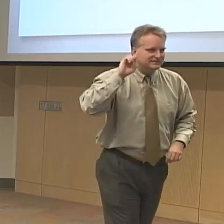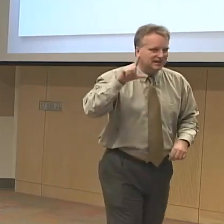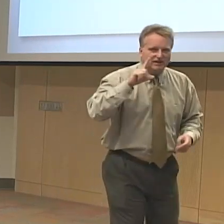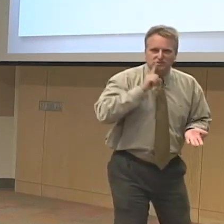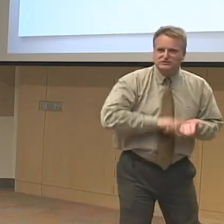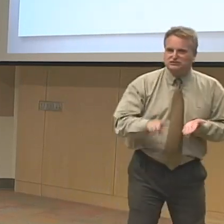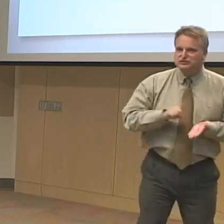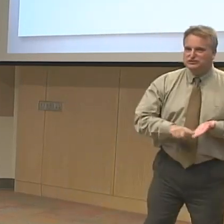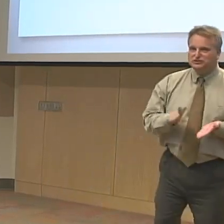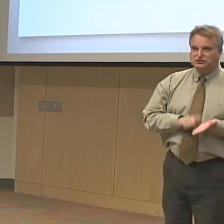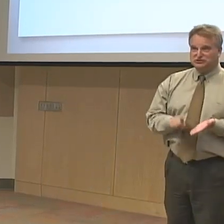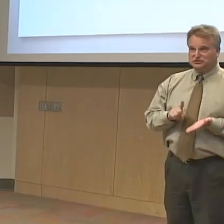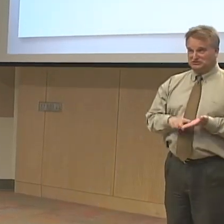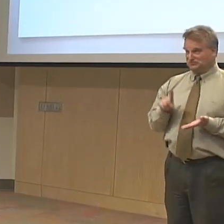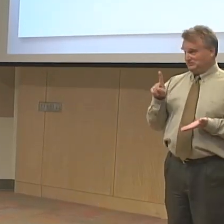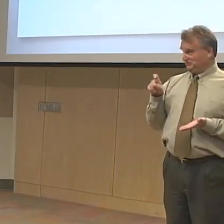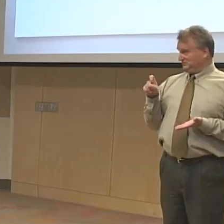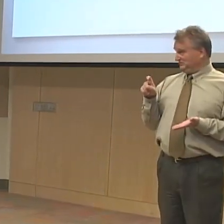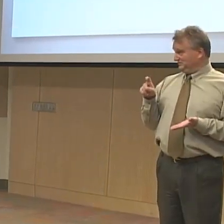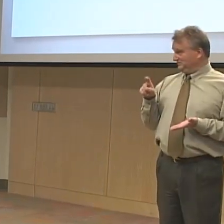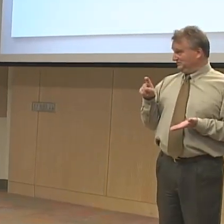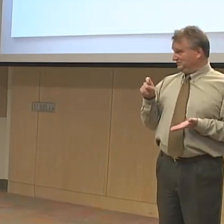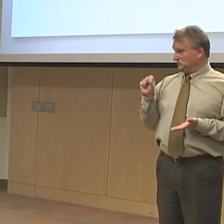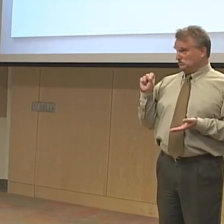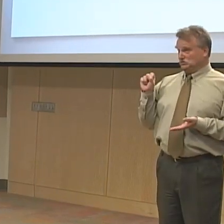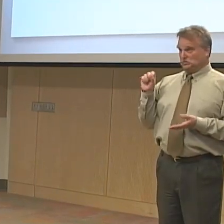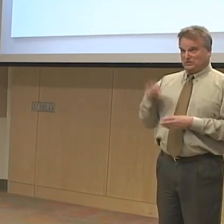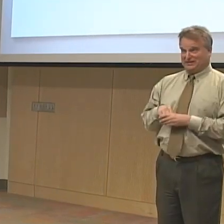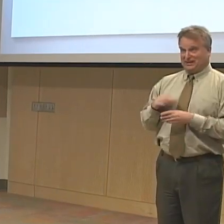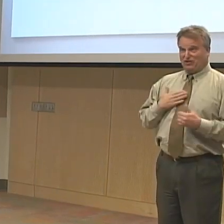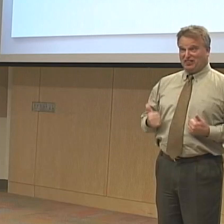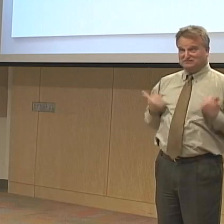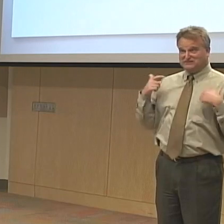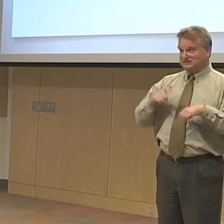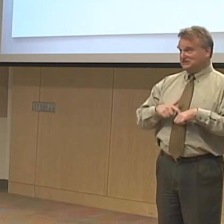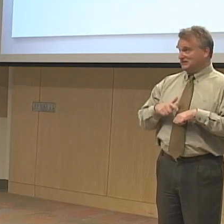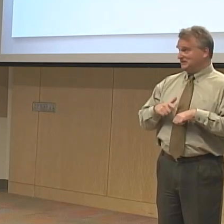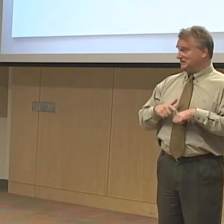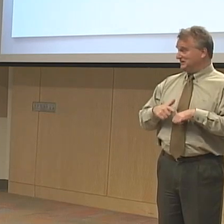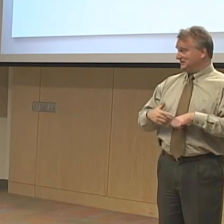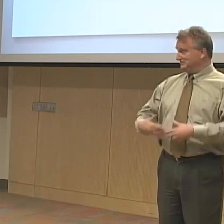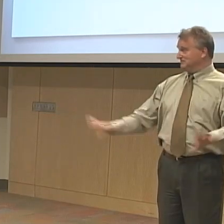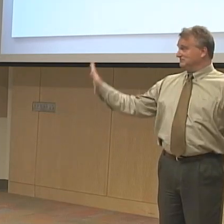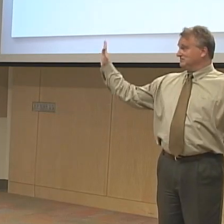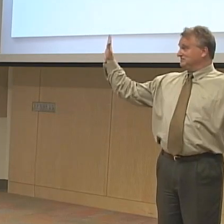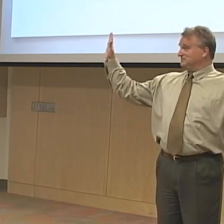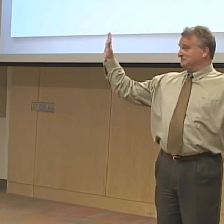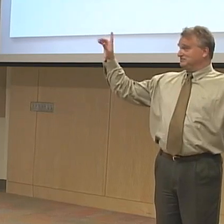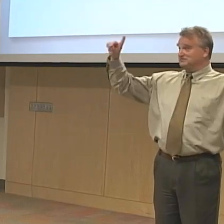genetic codes. Research is happening. So within our lifetime, what does that mean for